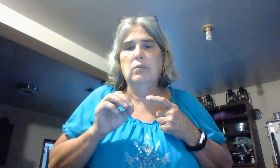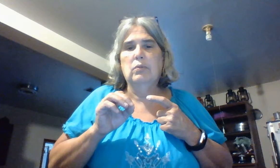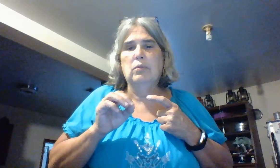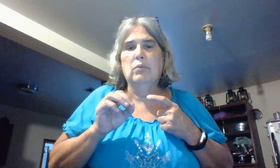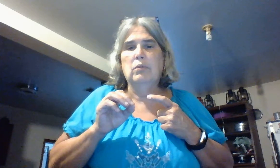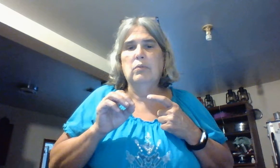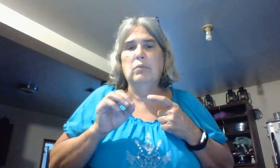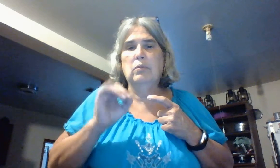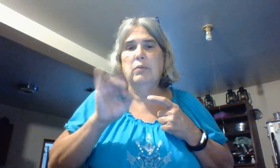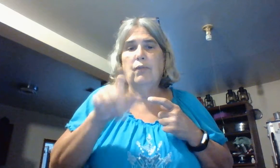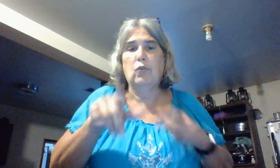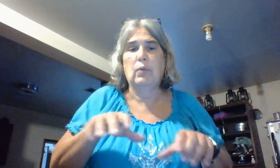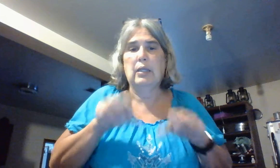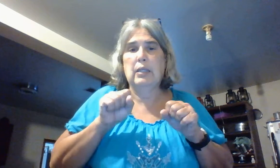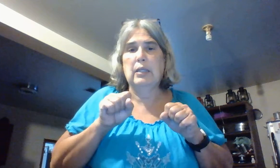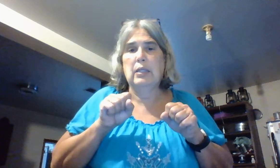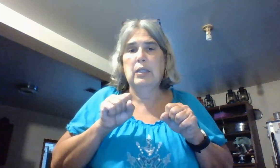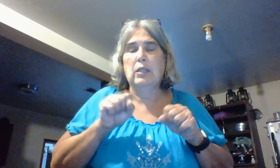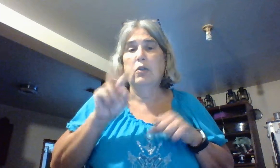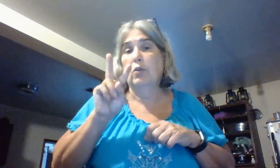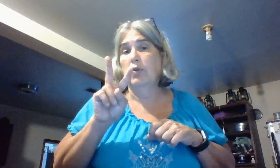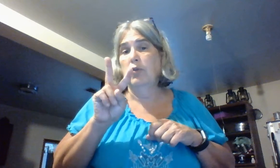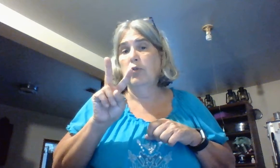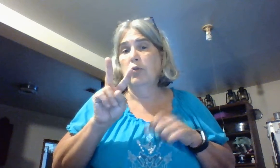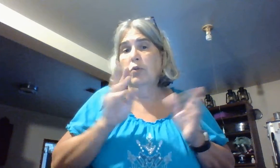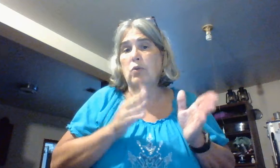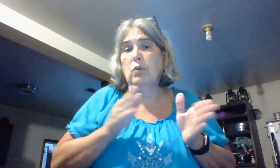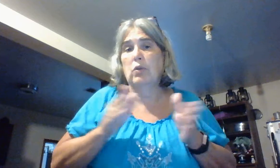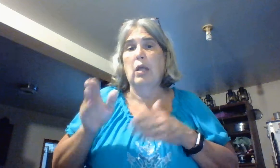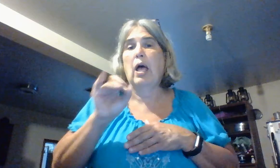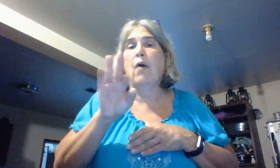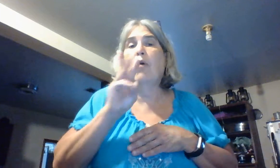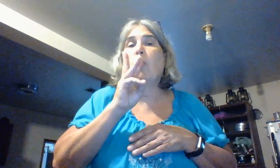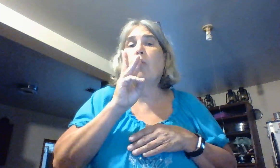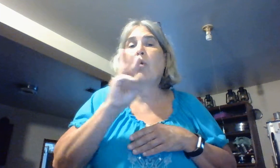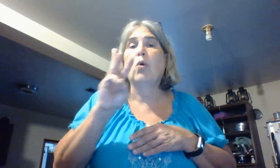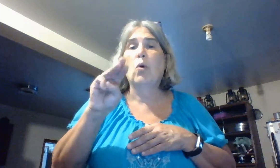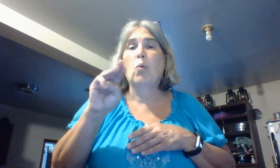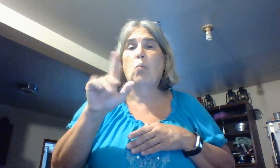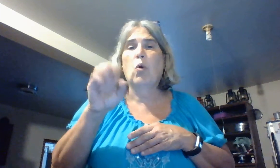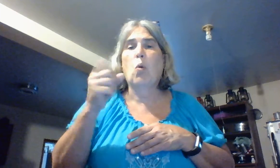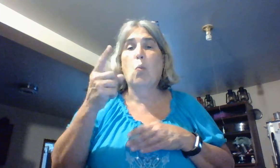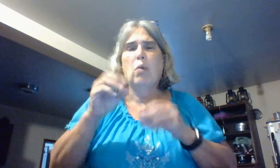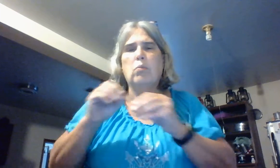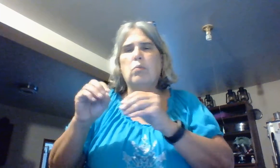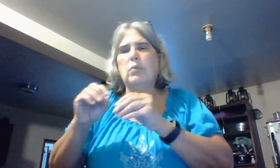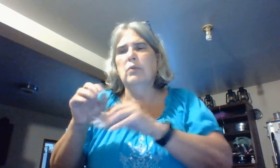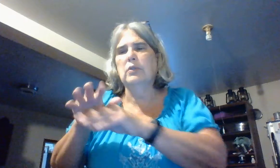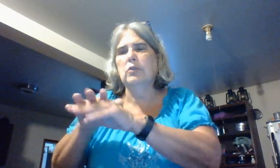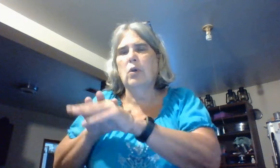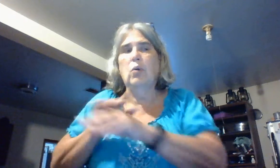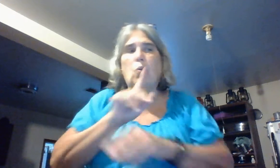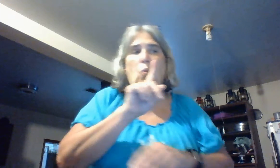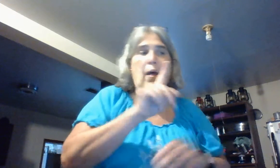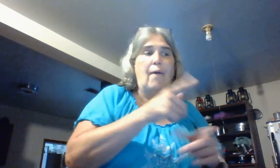If you take two sets of water molecules, one moving very slow, one moving very quickly, the